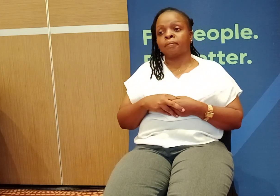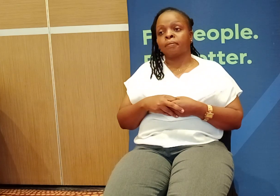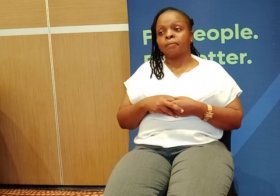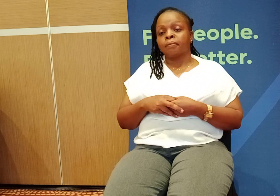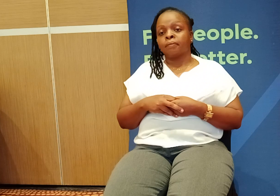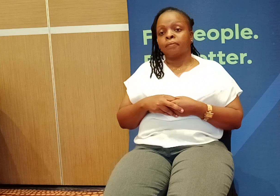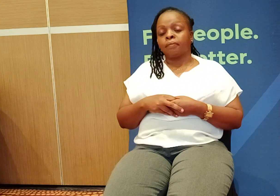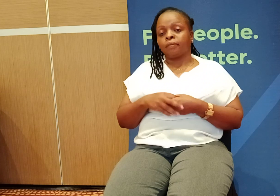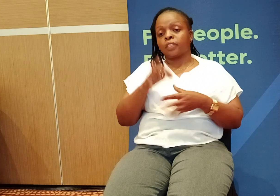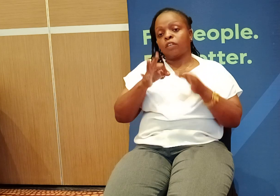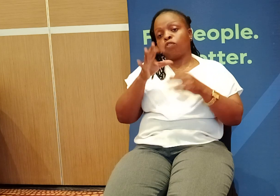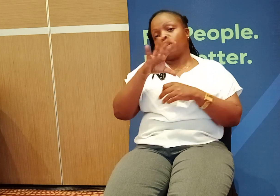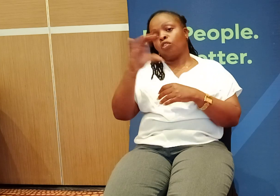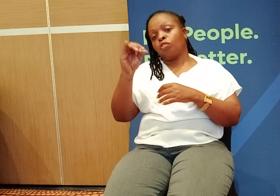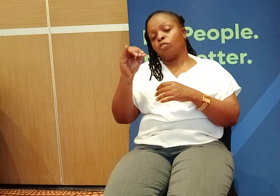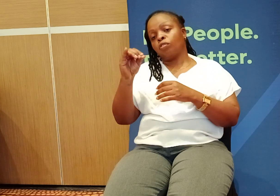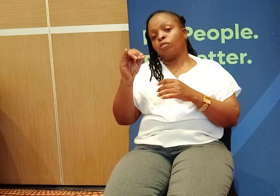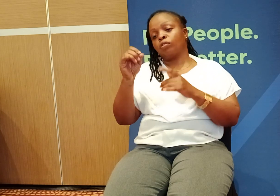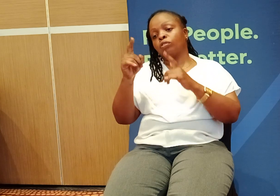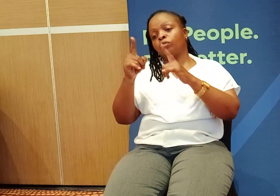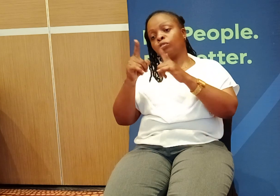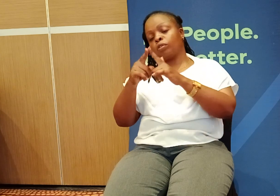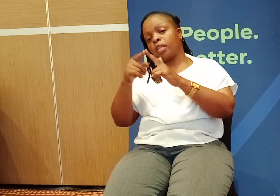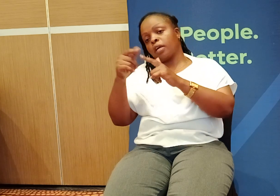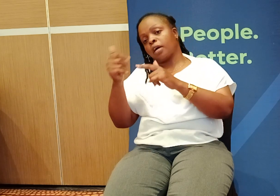Going to the other side of the balance sheet, looking at